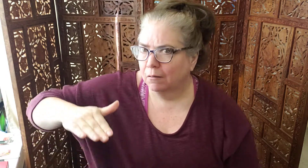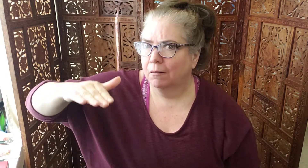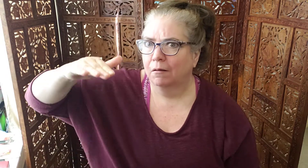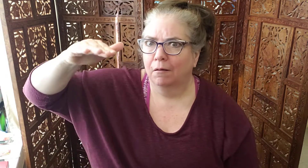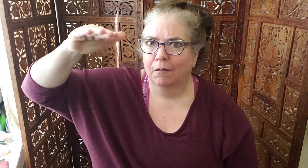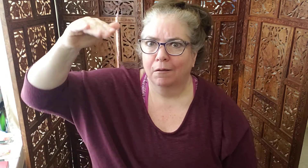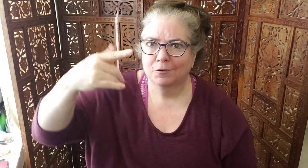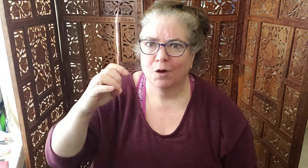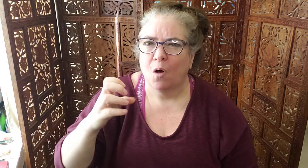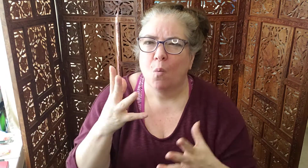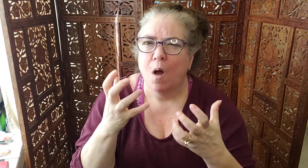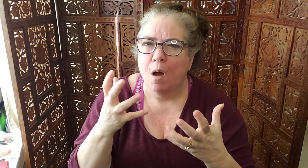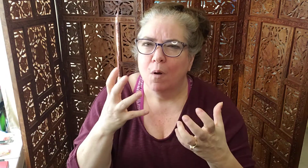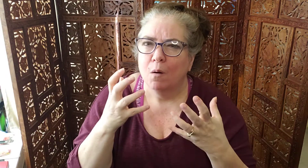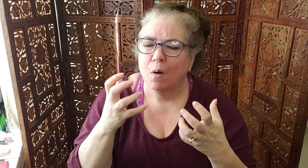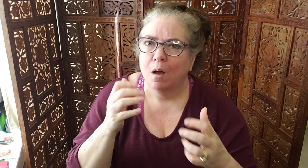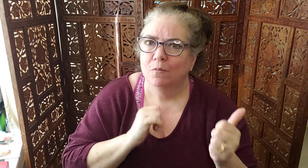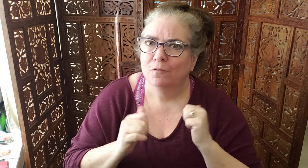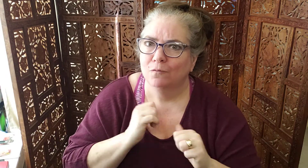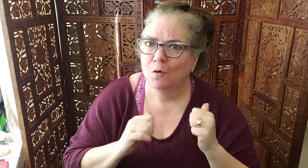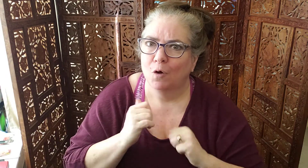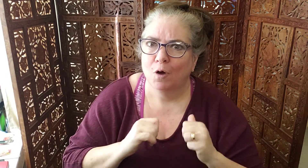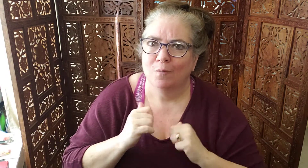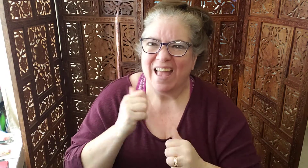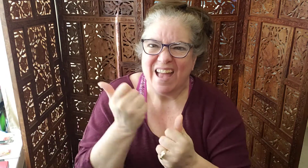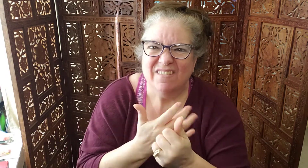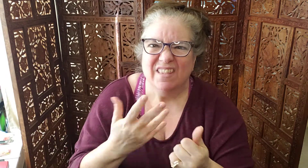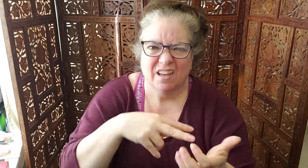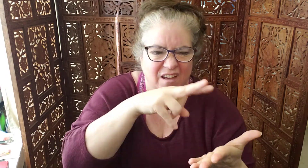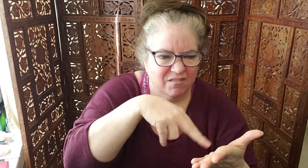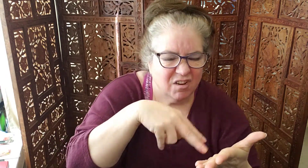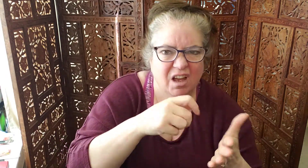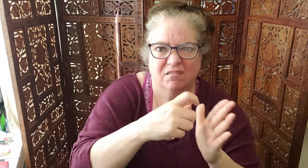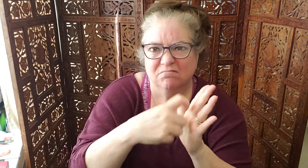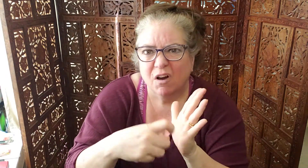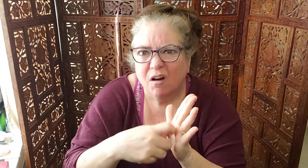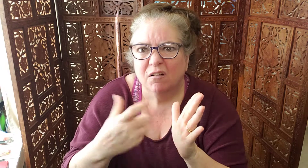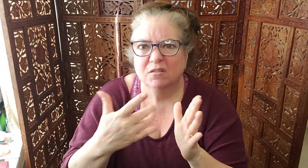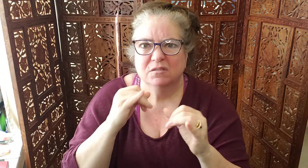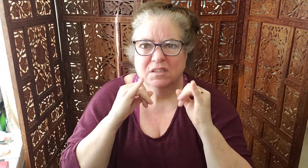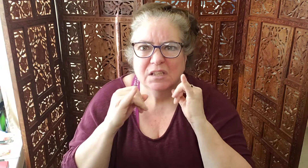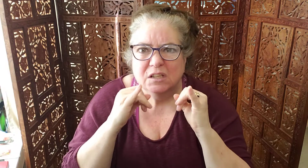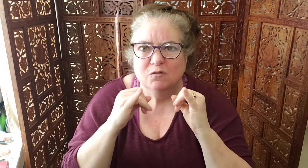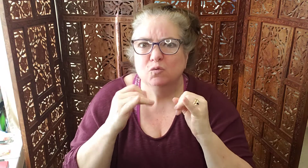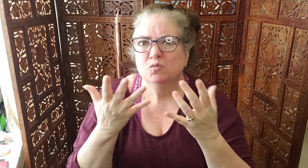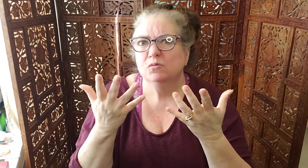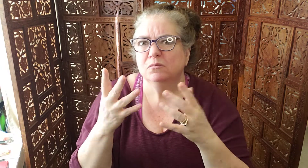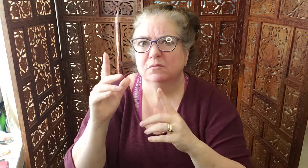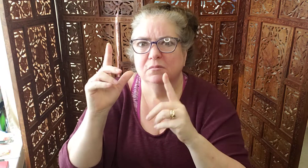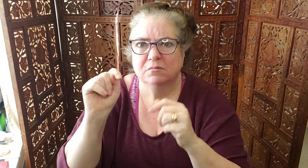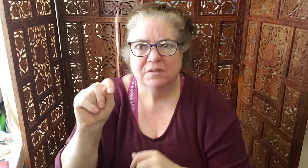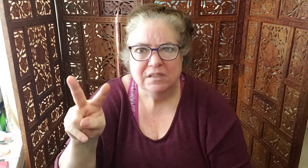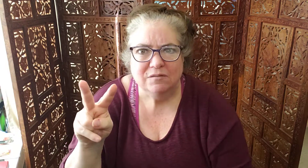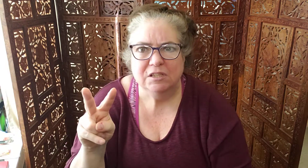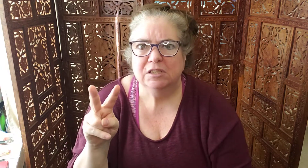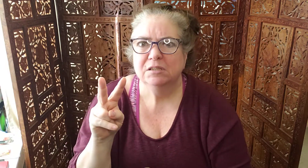or pieces that I've seen, the interviews I've seen about George M. Cohan, he